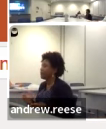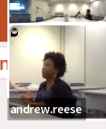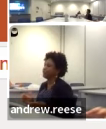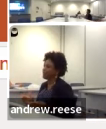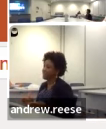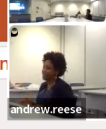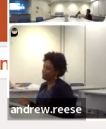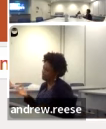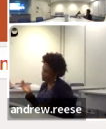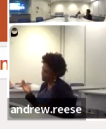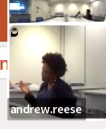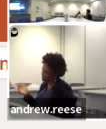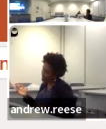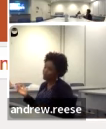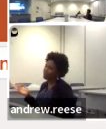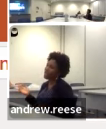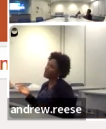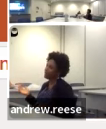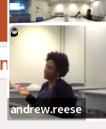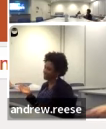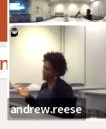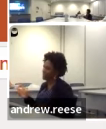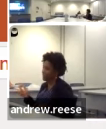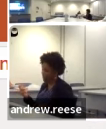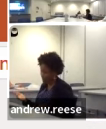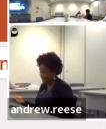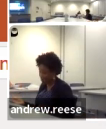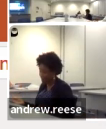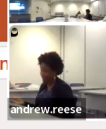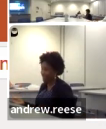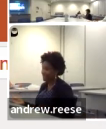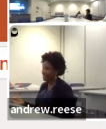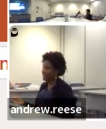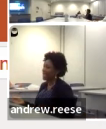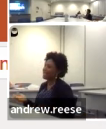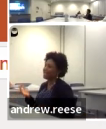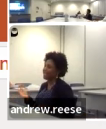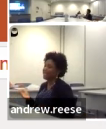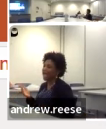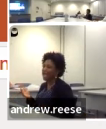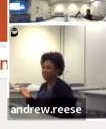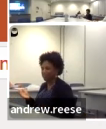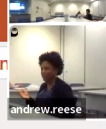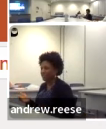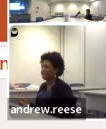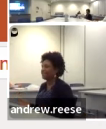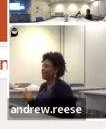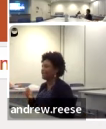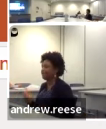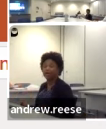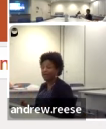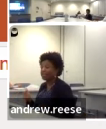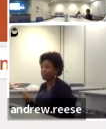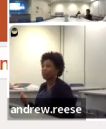a corresponding employment outcome. There should be an employment outcome there. And in the IPP, which is